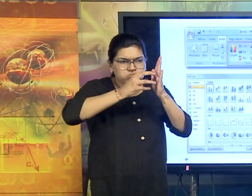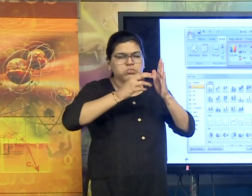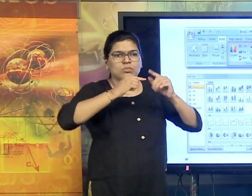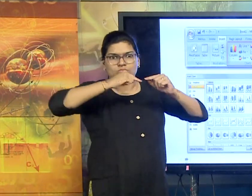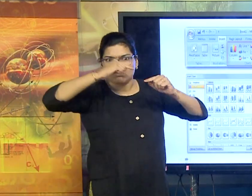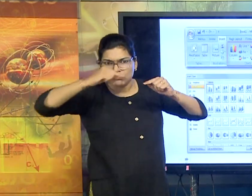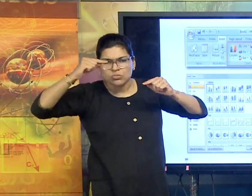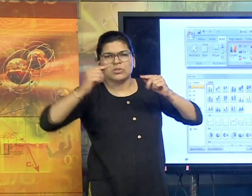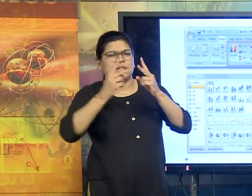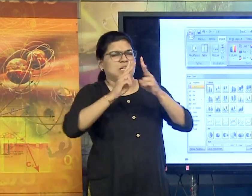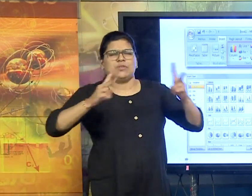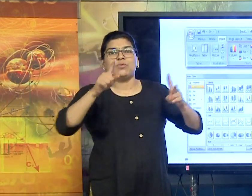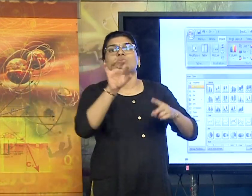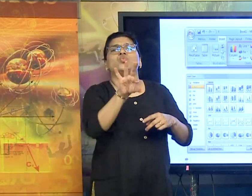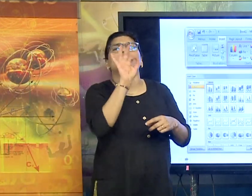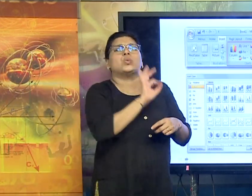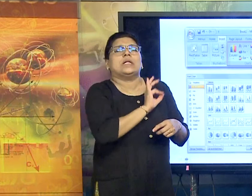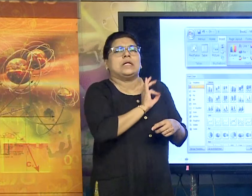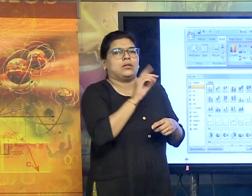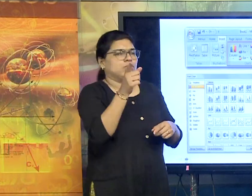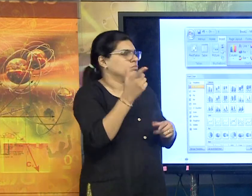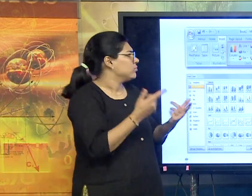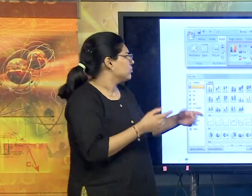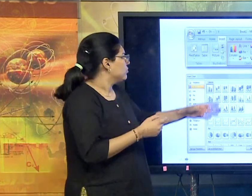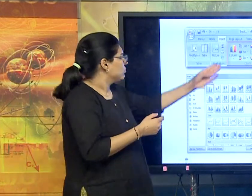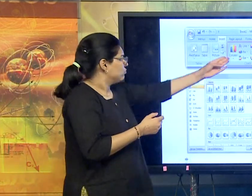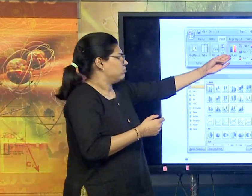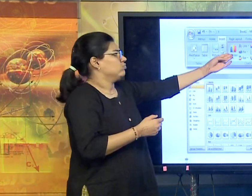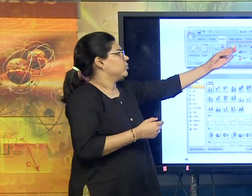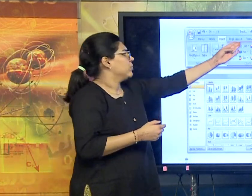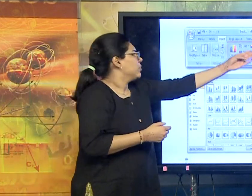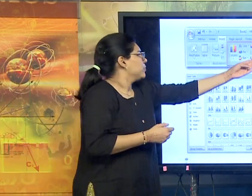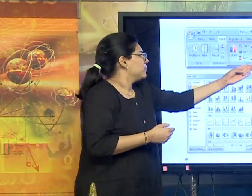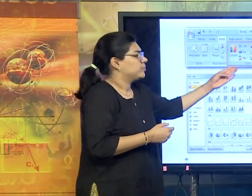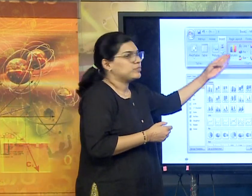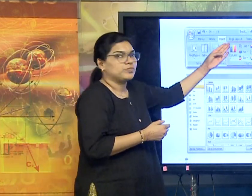data, you have to just click on that